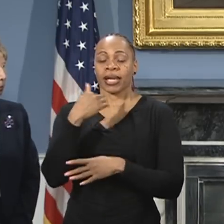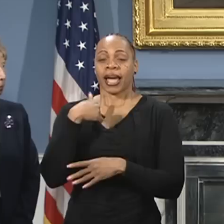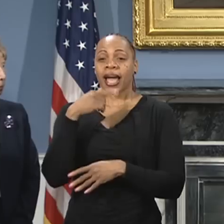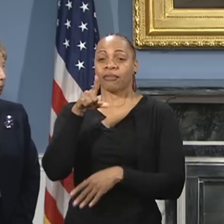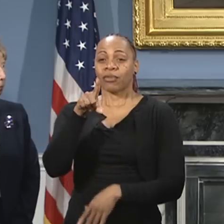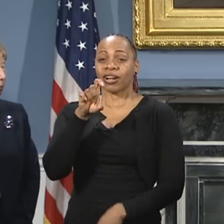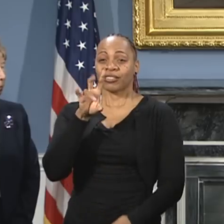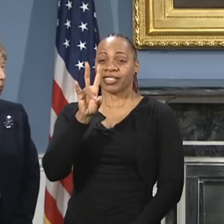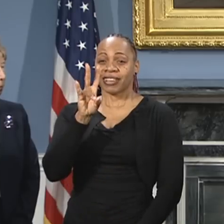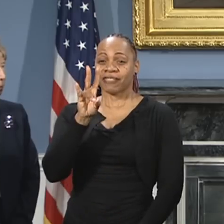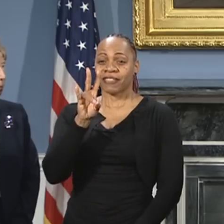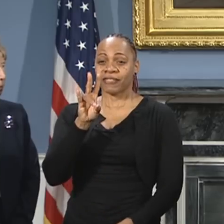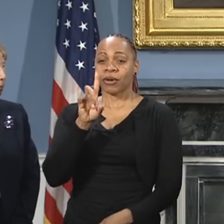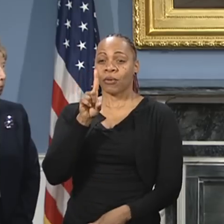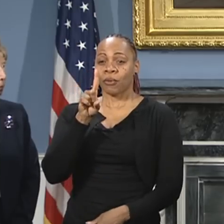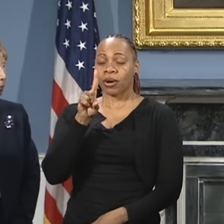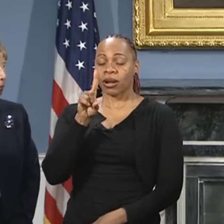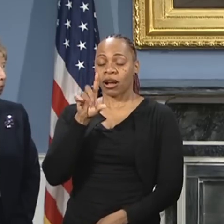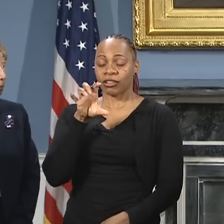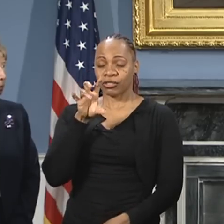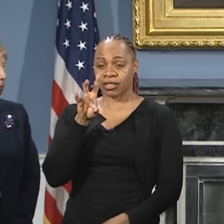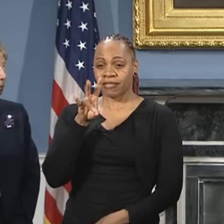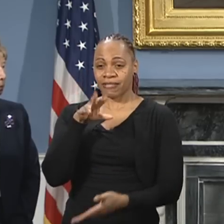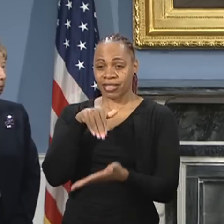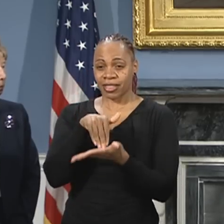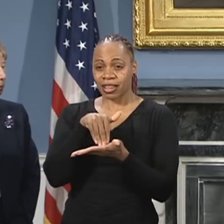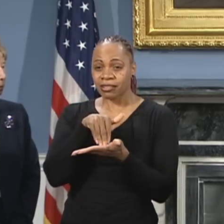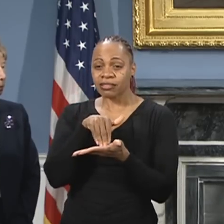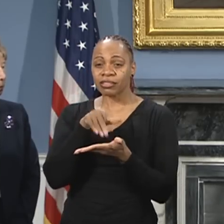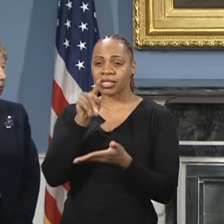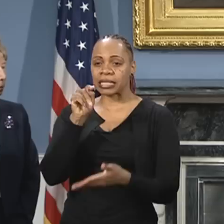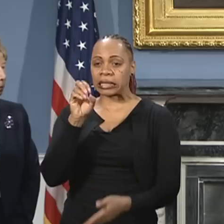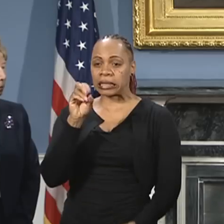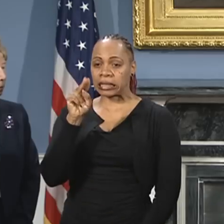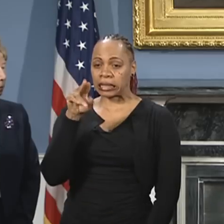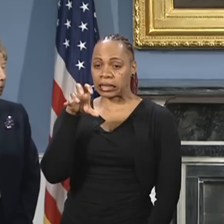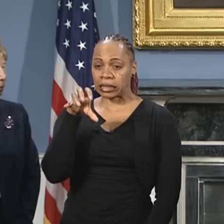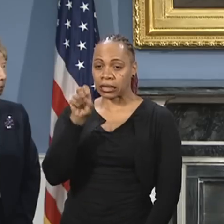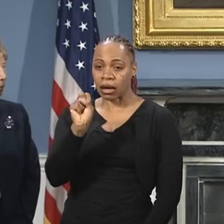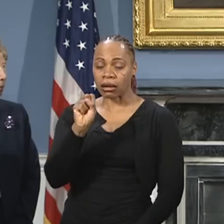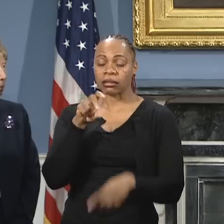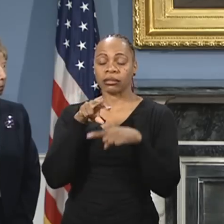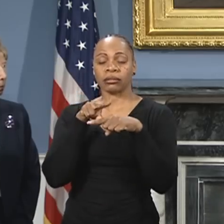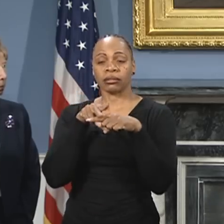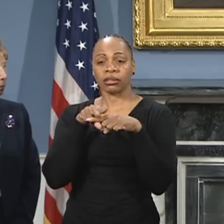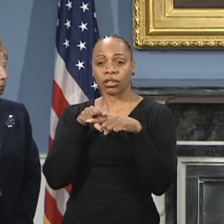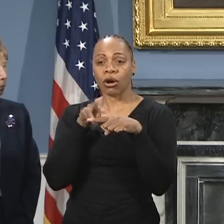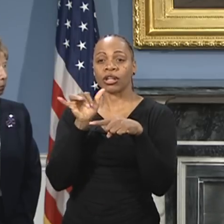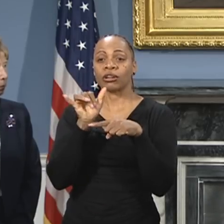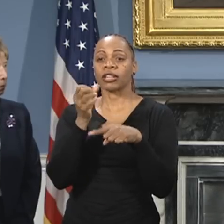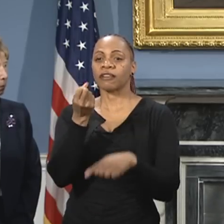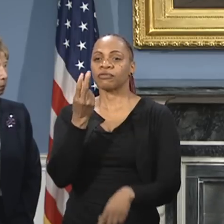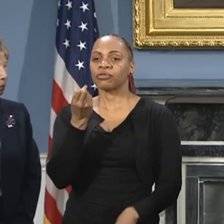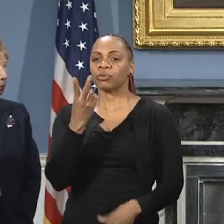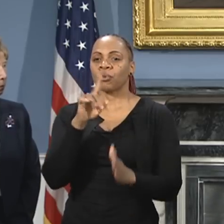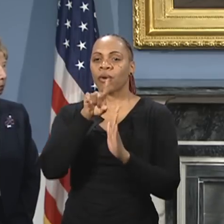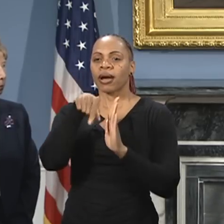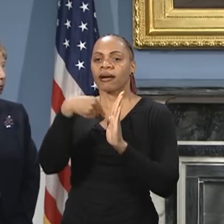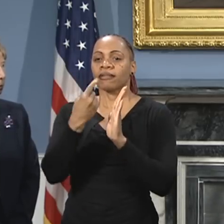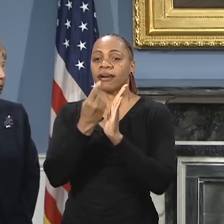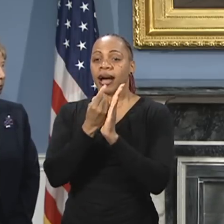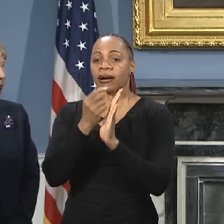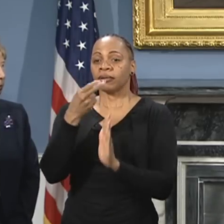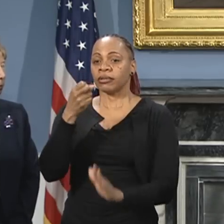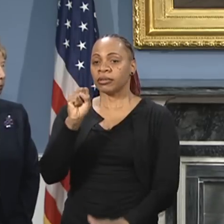tons of rock salt to deal with this storm and the upcoming storms as well. And we are on 12-hour split shifts.